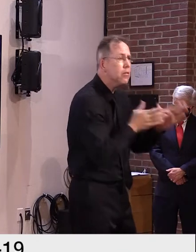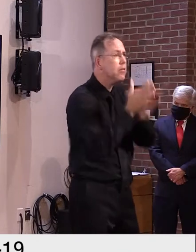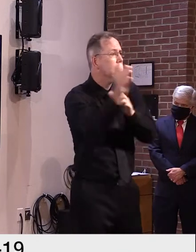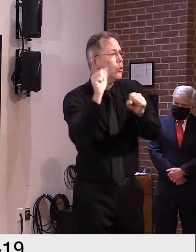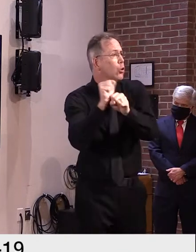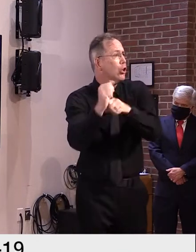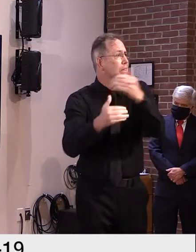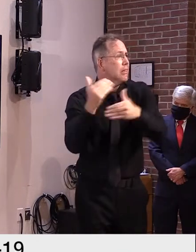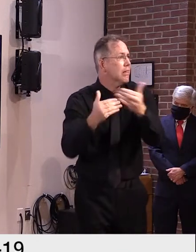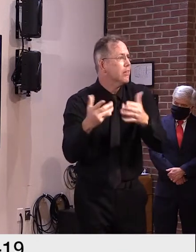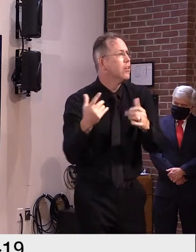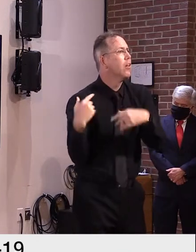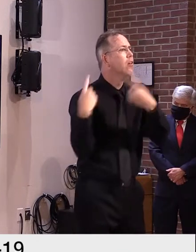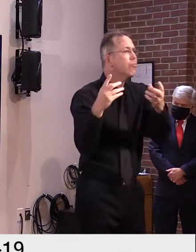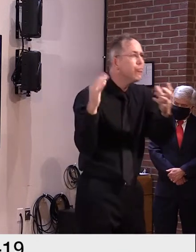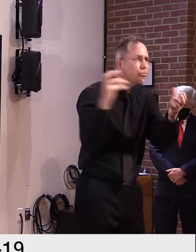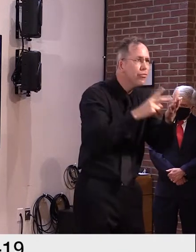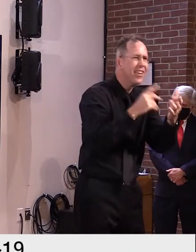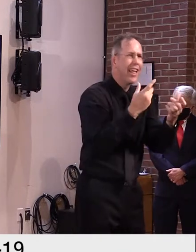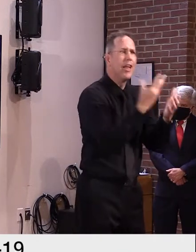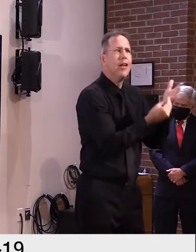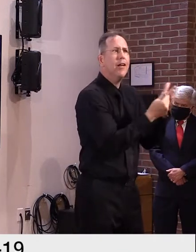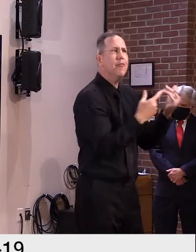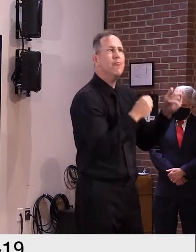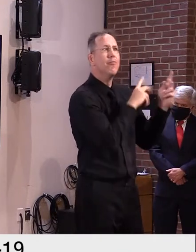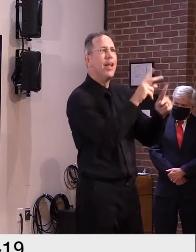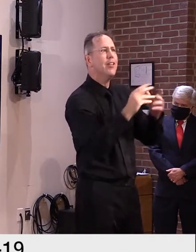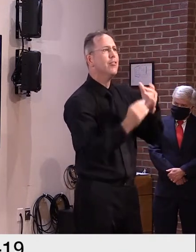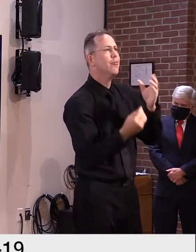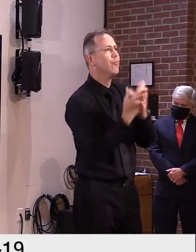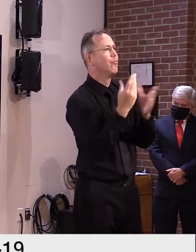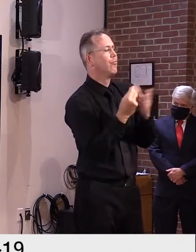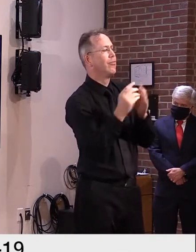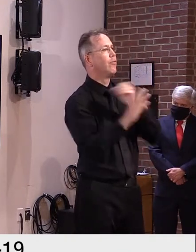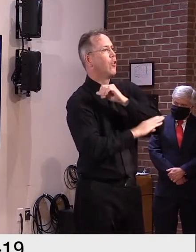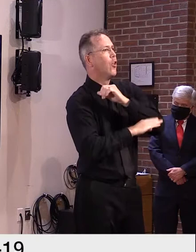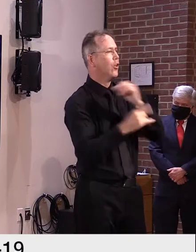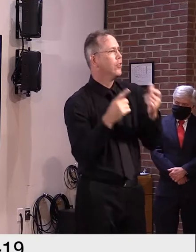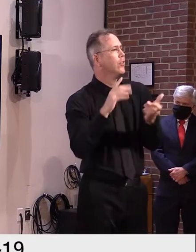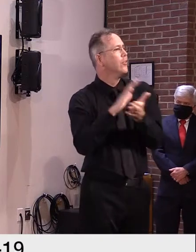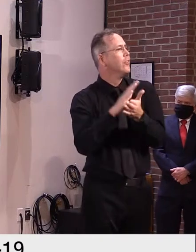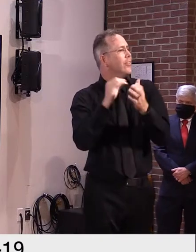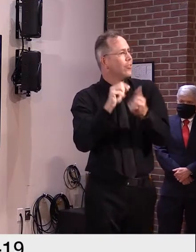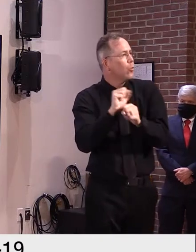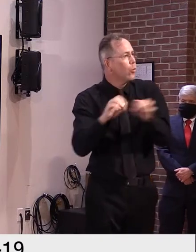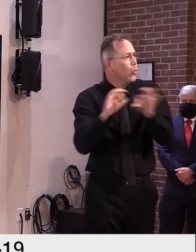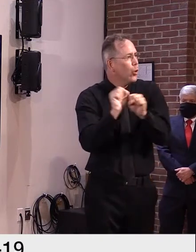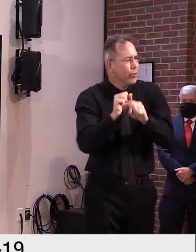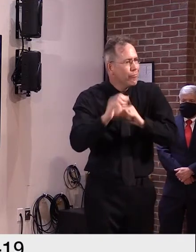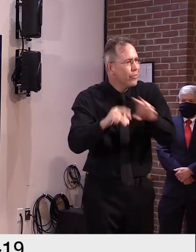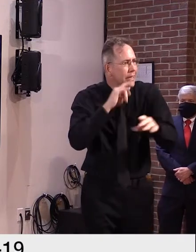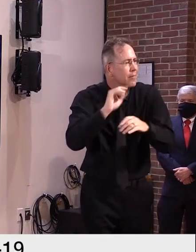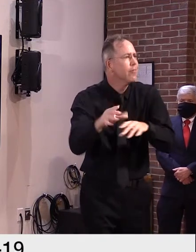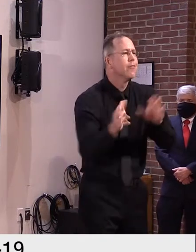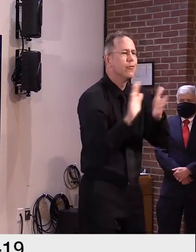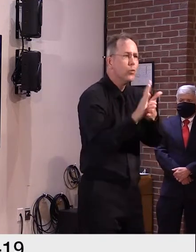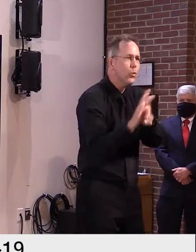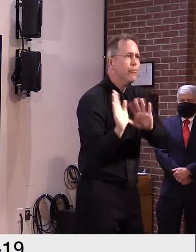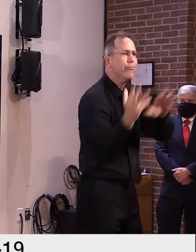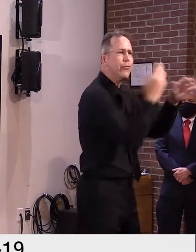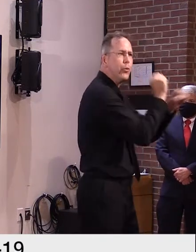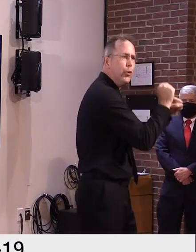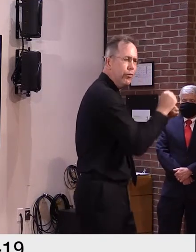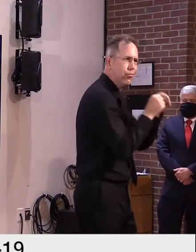on remote learning days. We know we have a long way to go to make our pre-K to 12 system